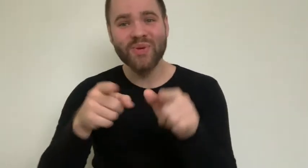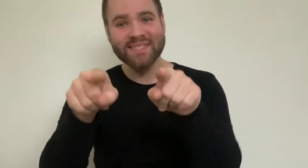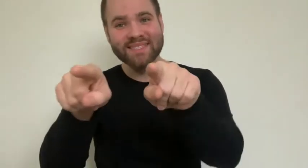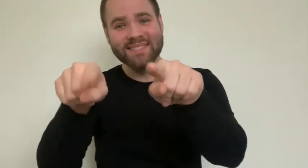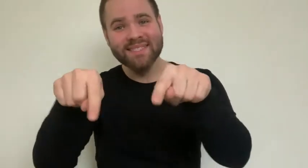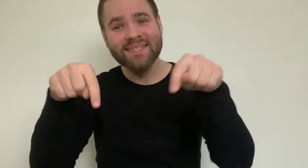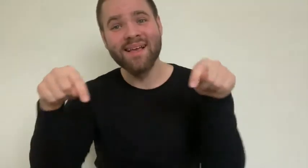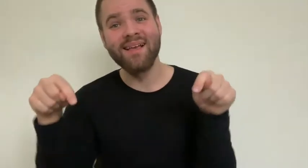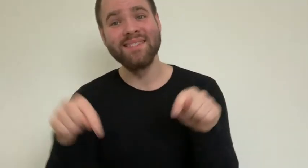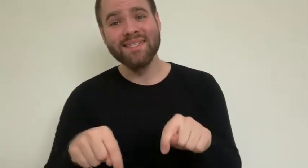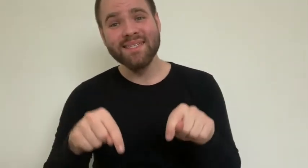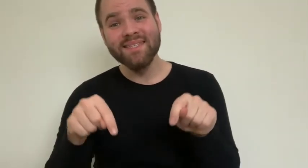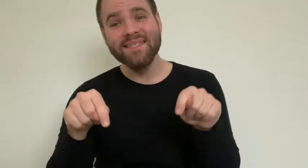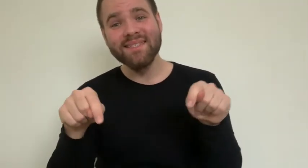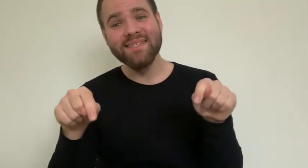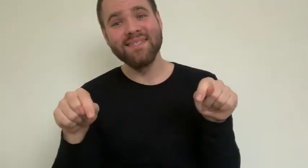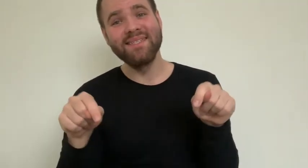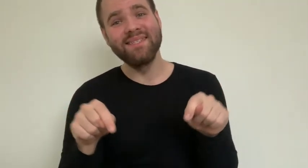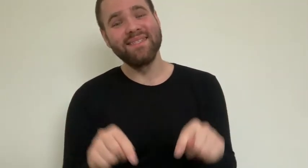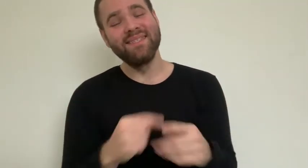world. And then there is you.